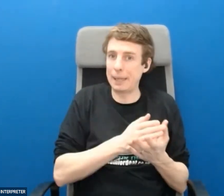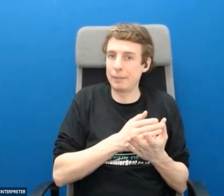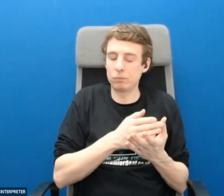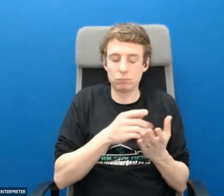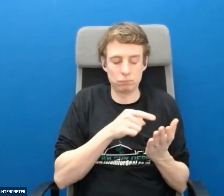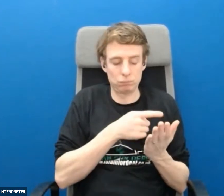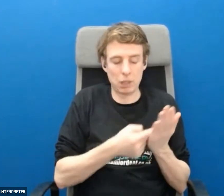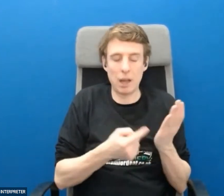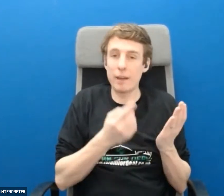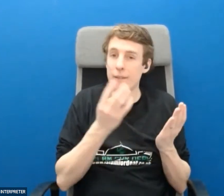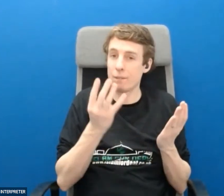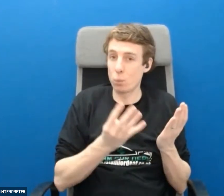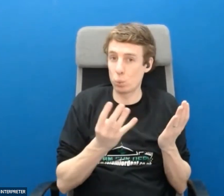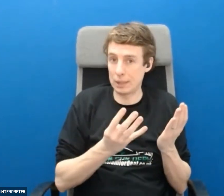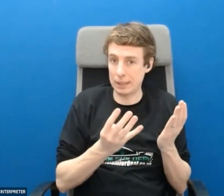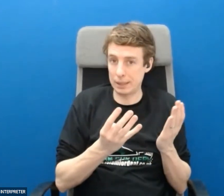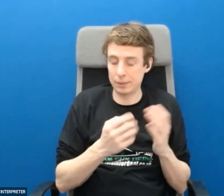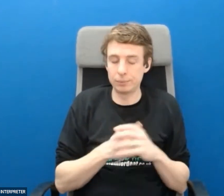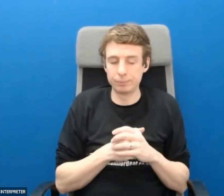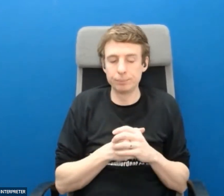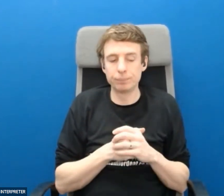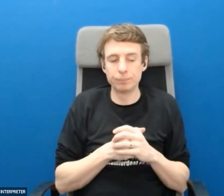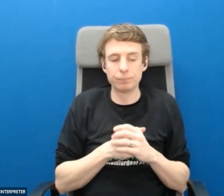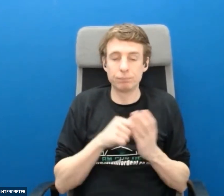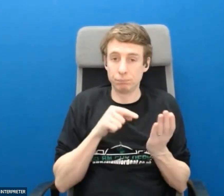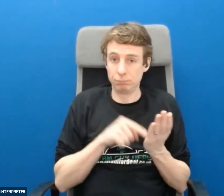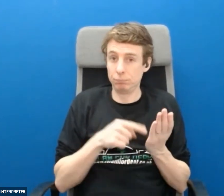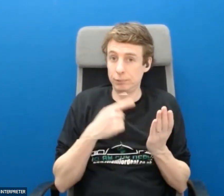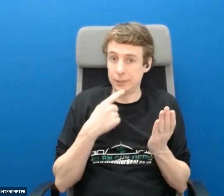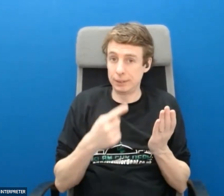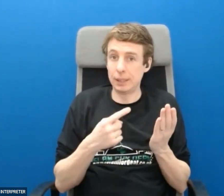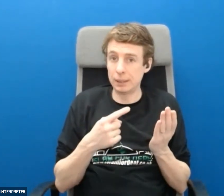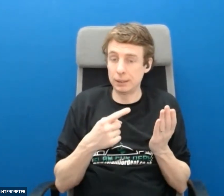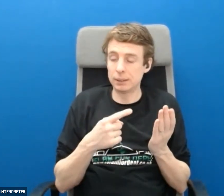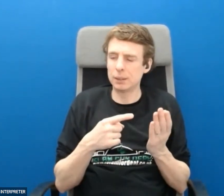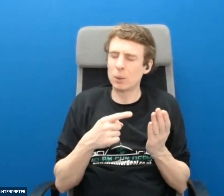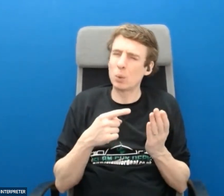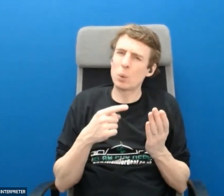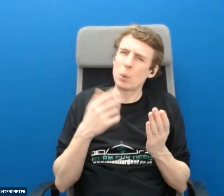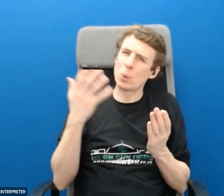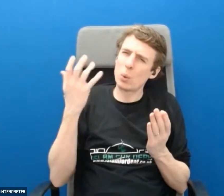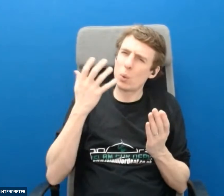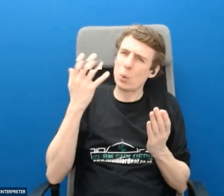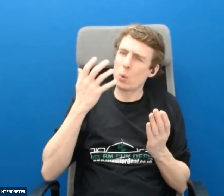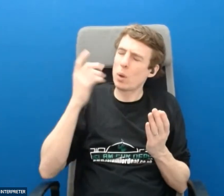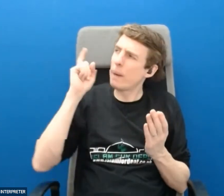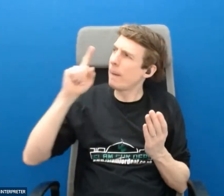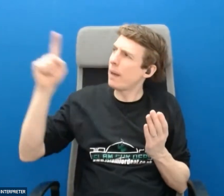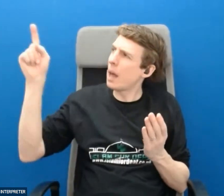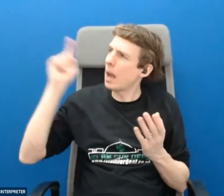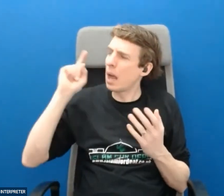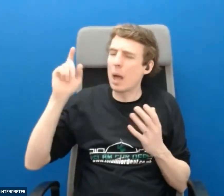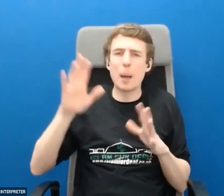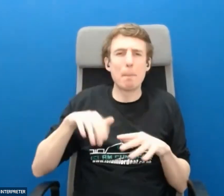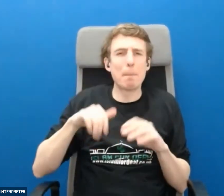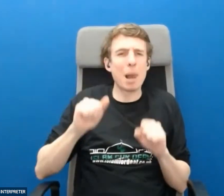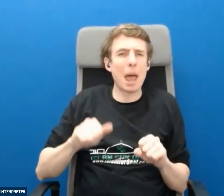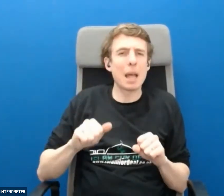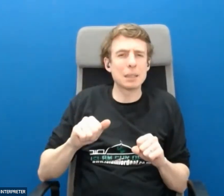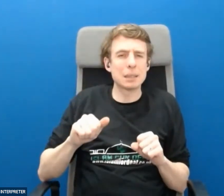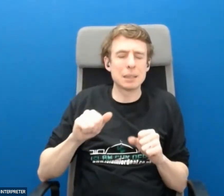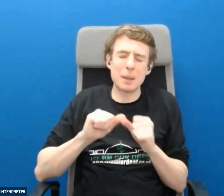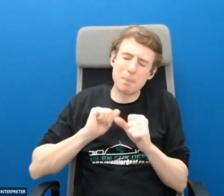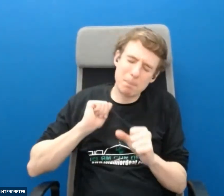means, and blessed is Allah, the best of the creators. So here,